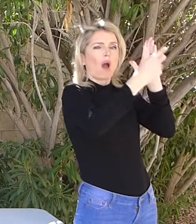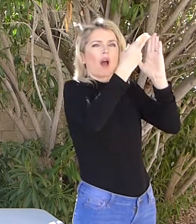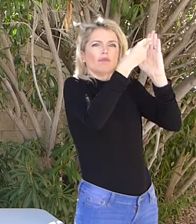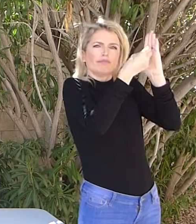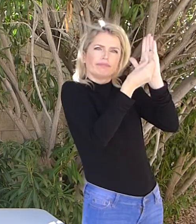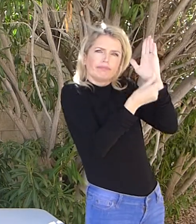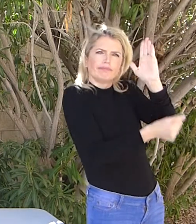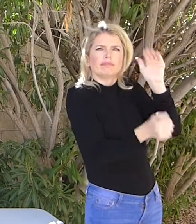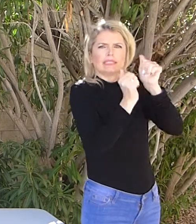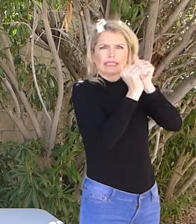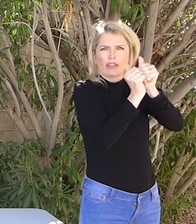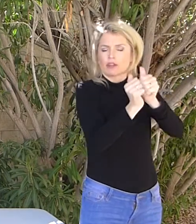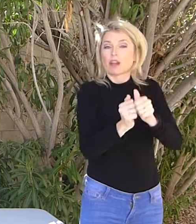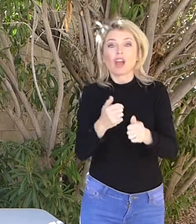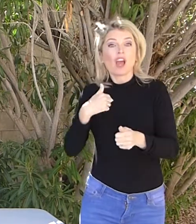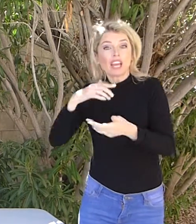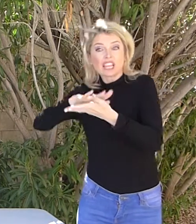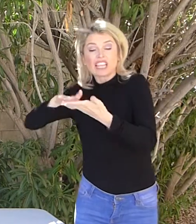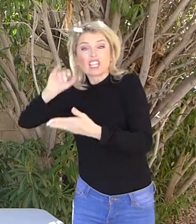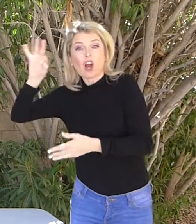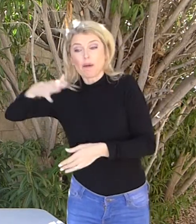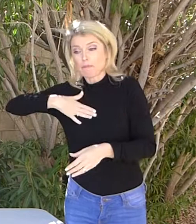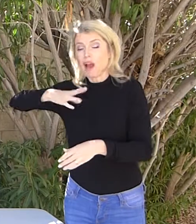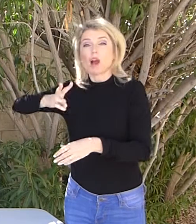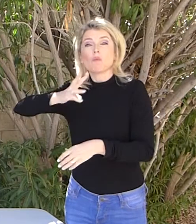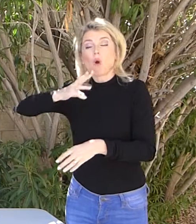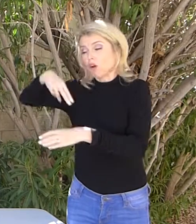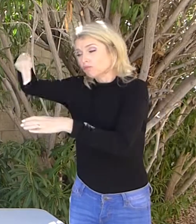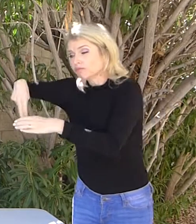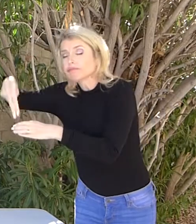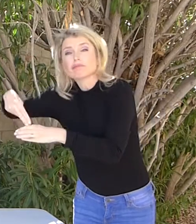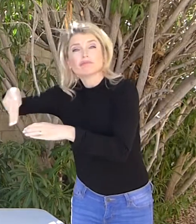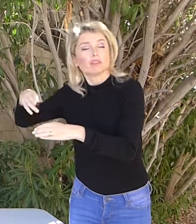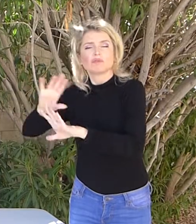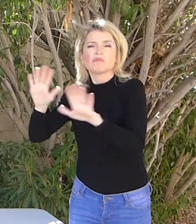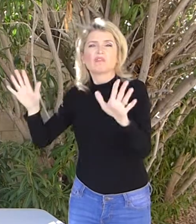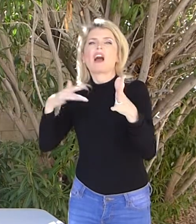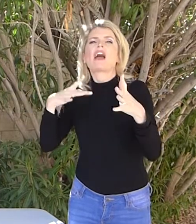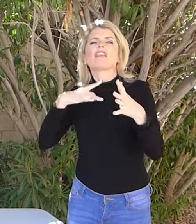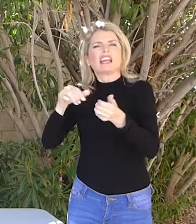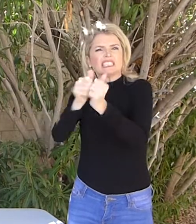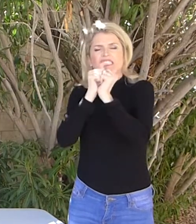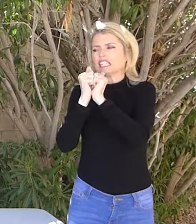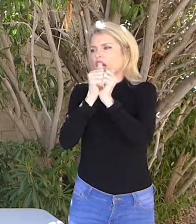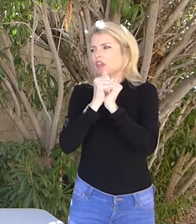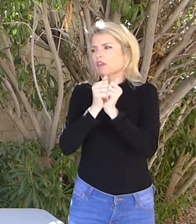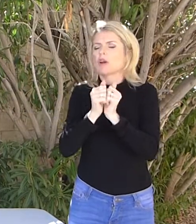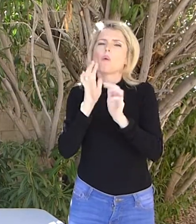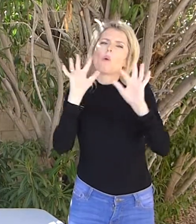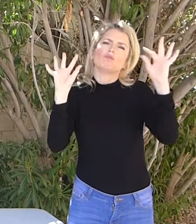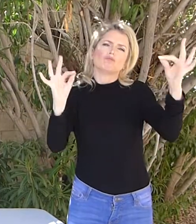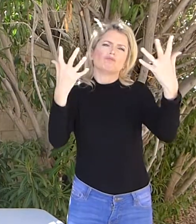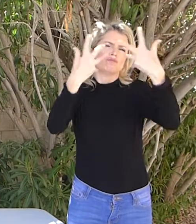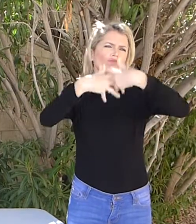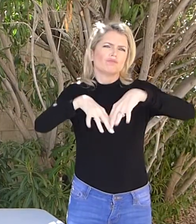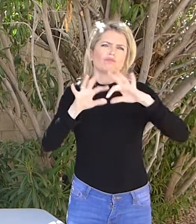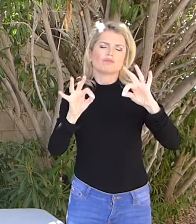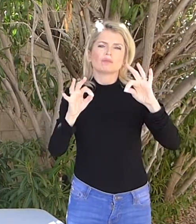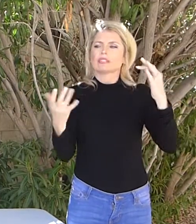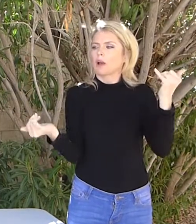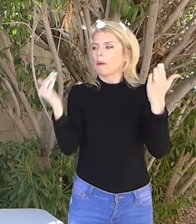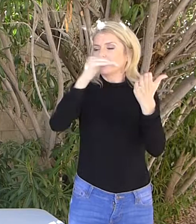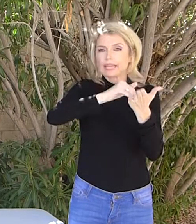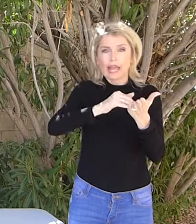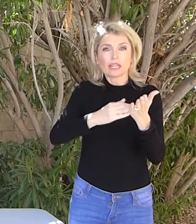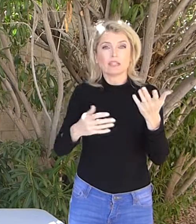I'm not going to clean my brush. I kind of leave all the colors on it because I like that look, and these colors will go together really well.